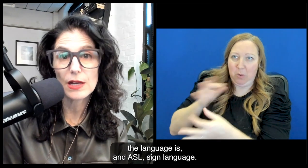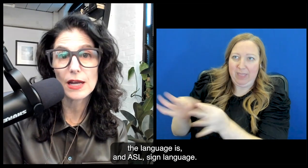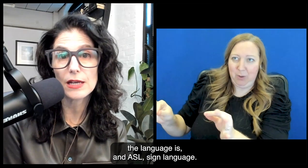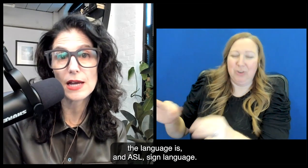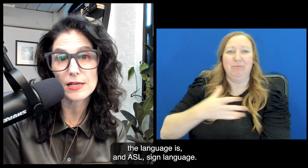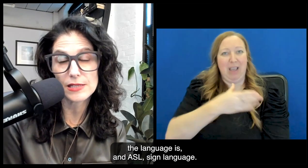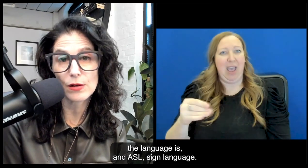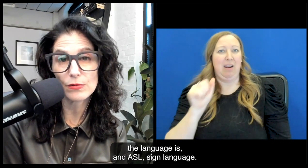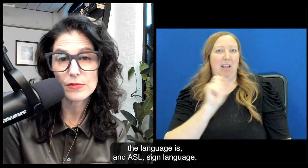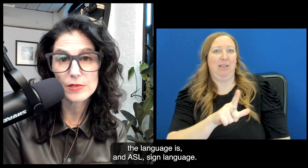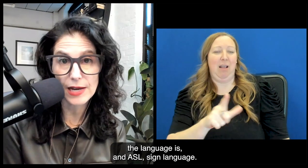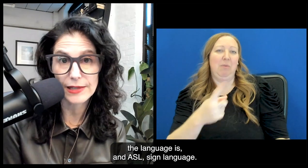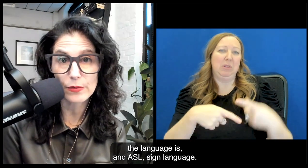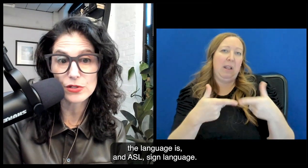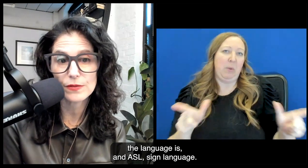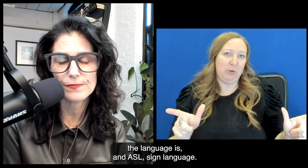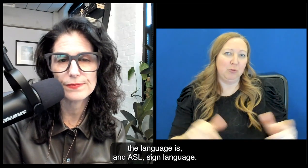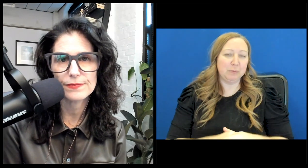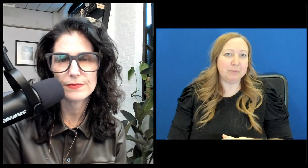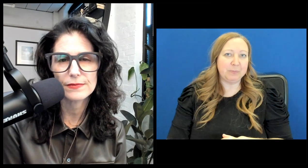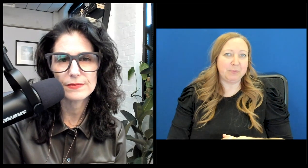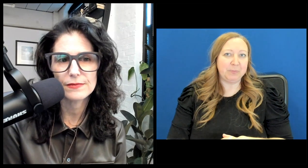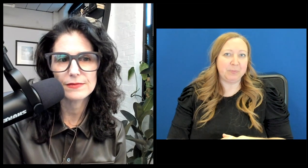is and ASL, sign language.